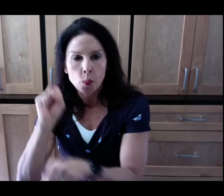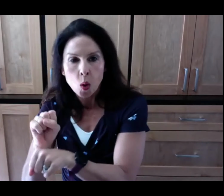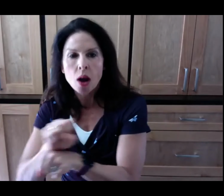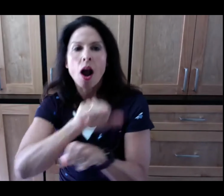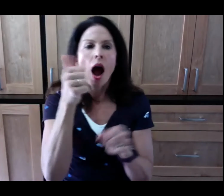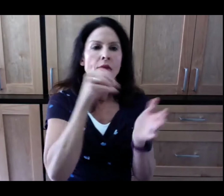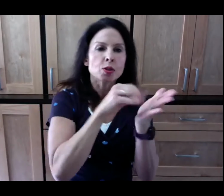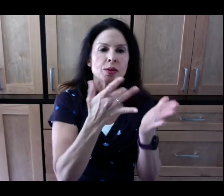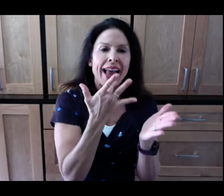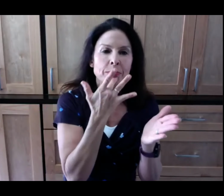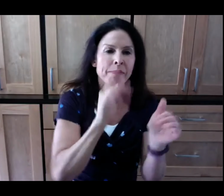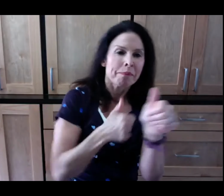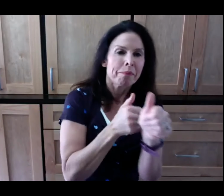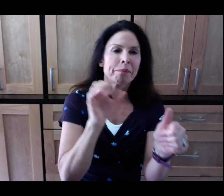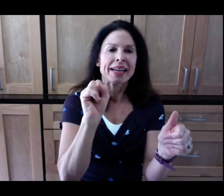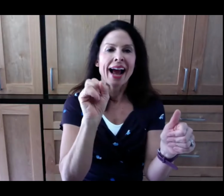the students prefer a lot of those hands-on work.